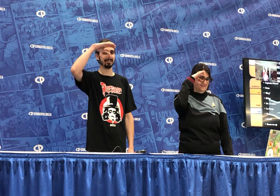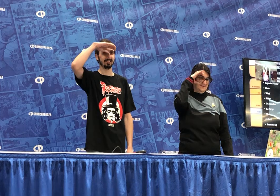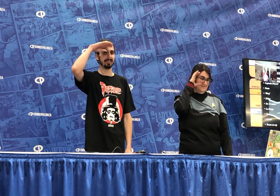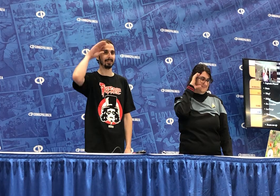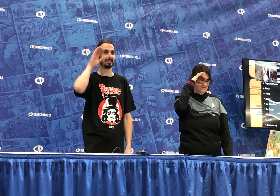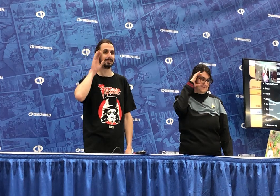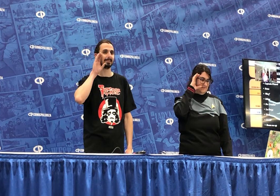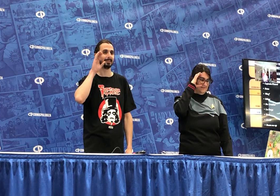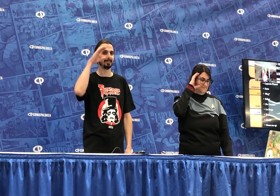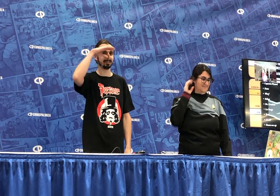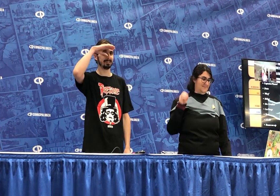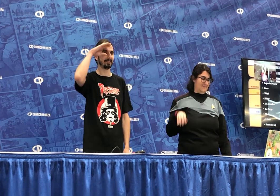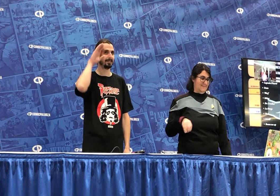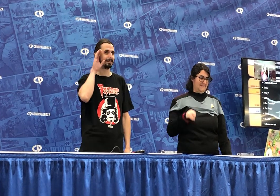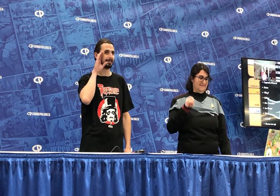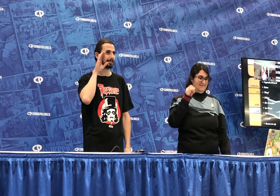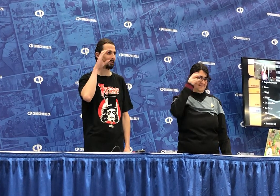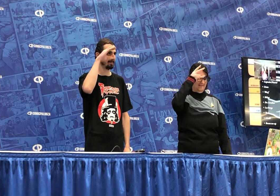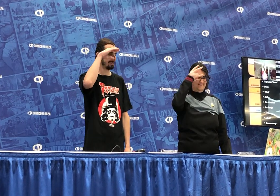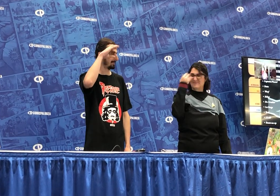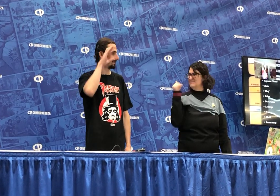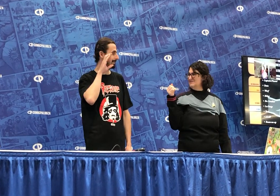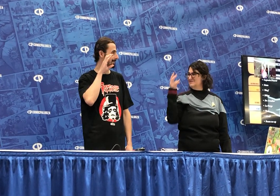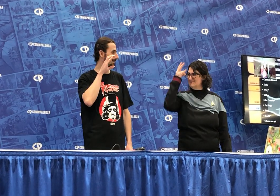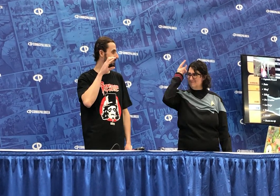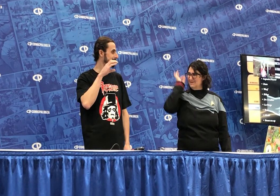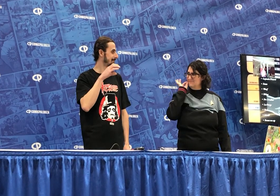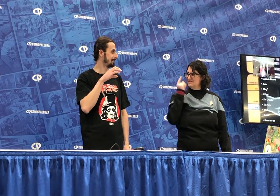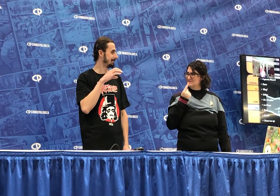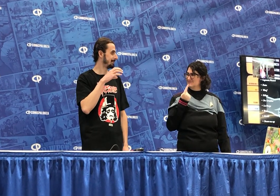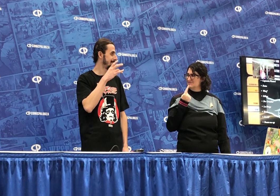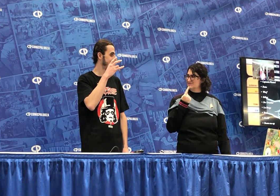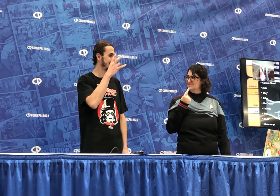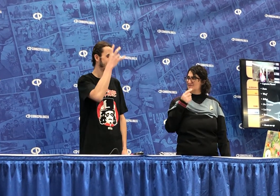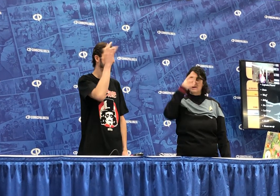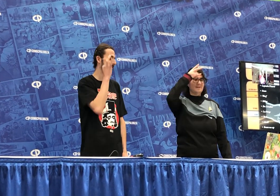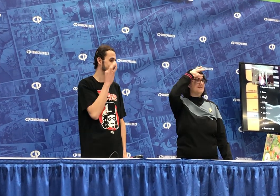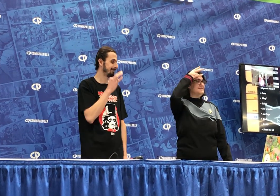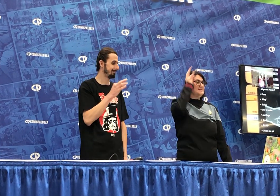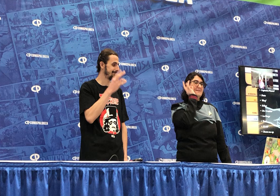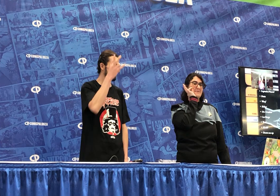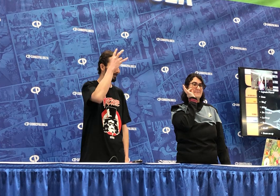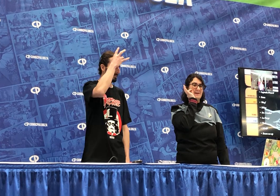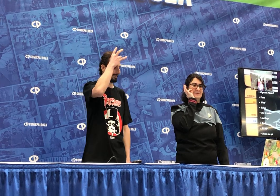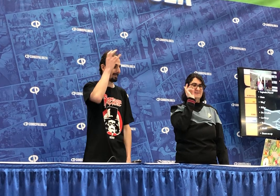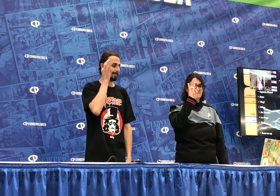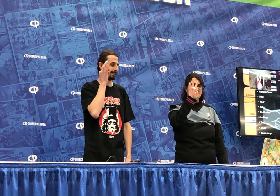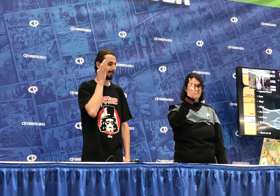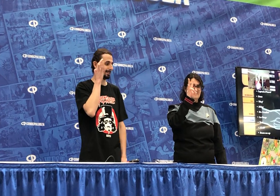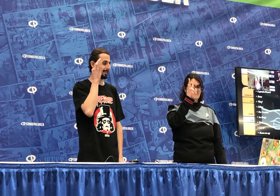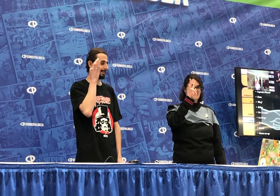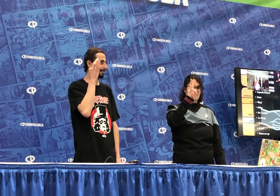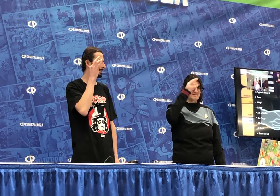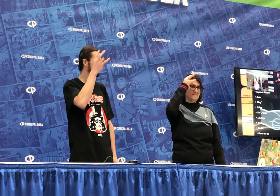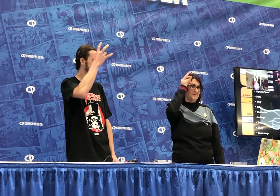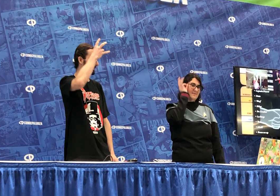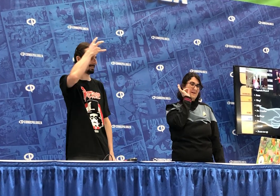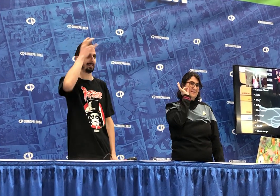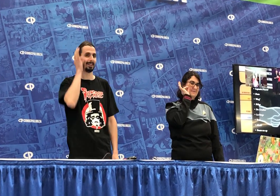Chakotay. He has the spots on the side, but with a C, Chakotay. And then we did 7 of 9. It's the number 7 to